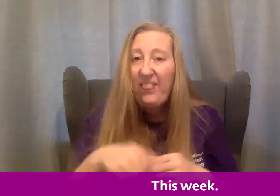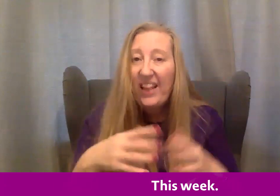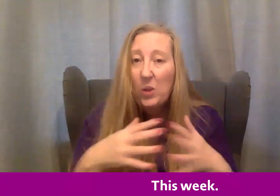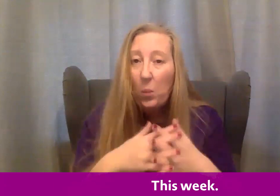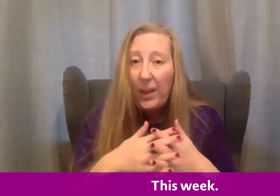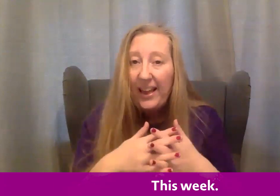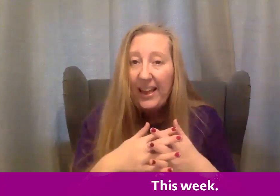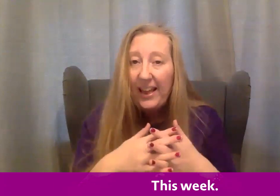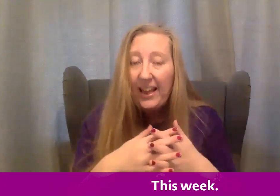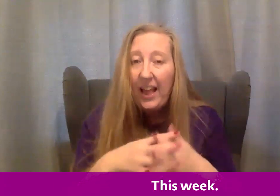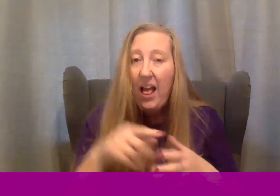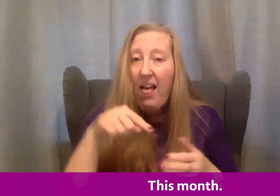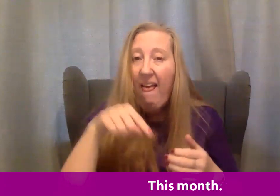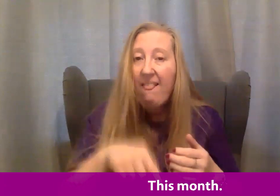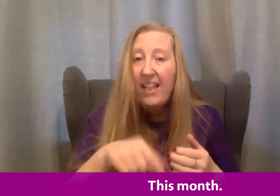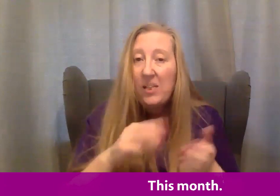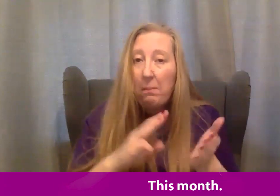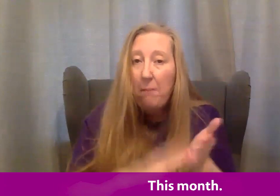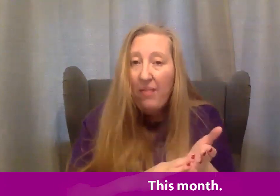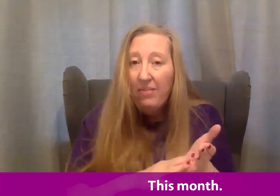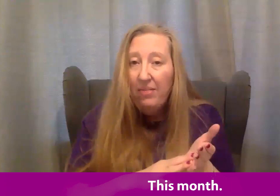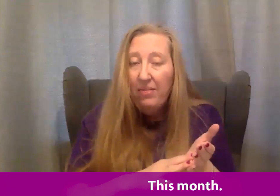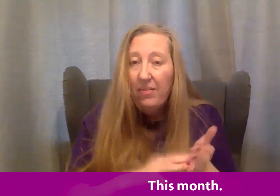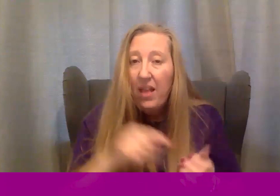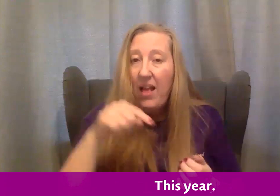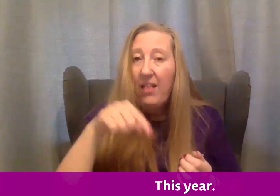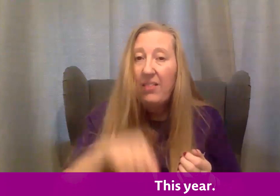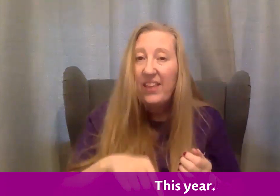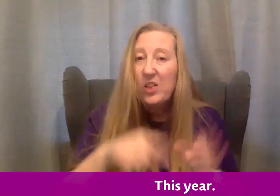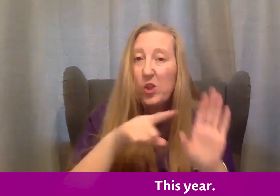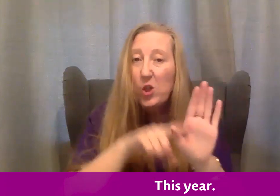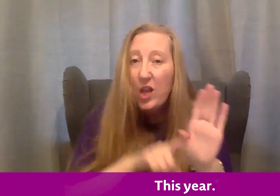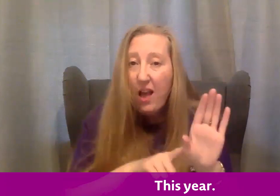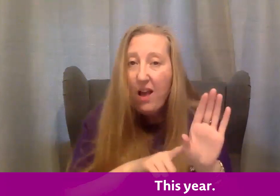This week. This month. This year.